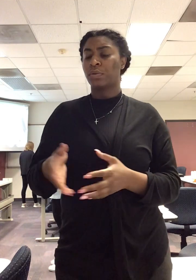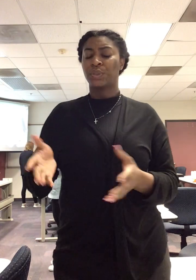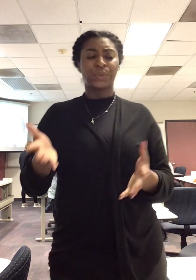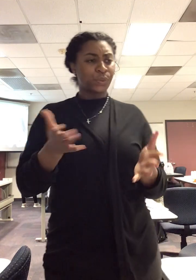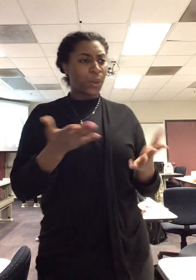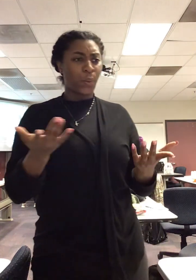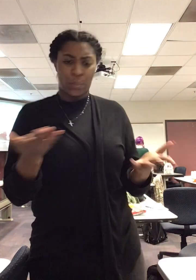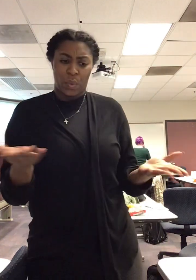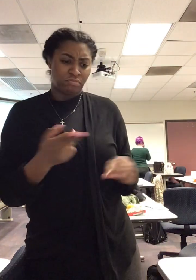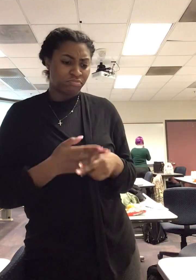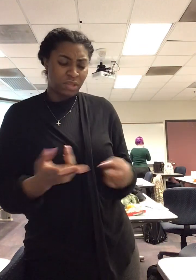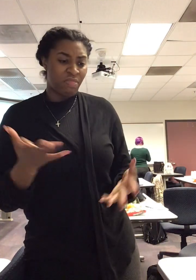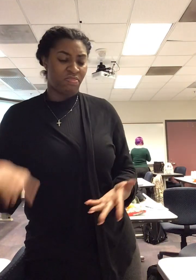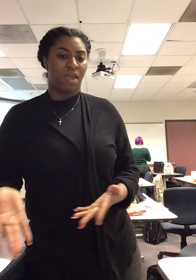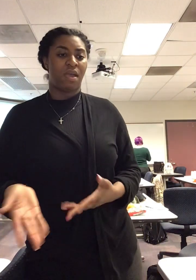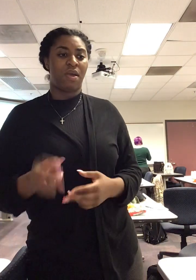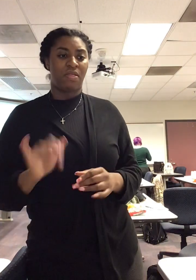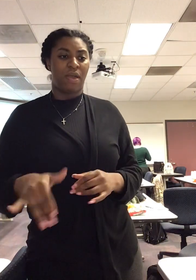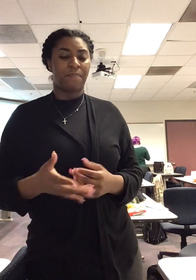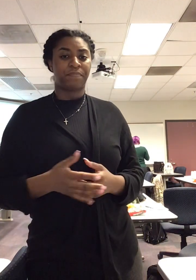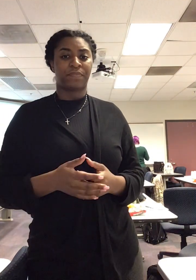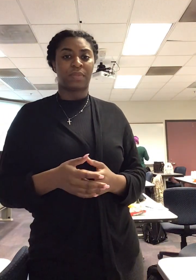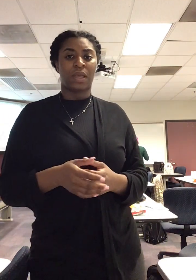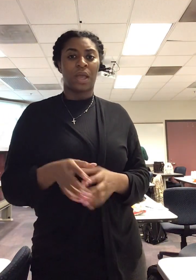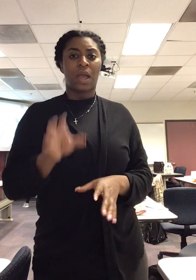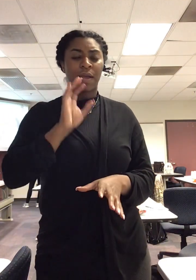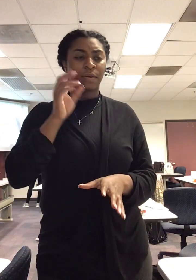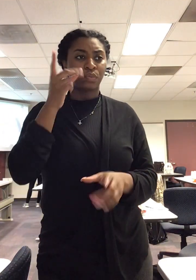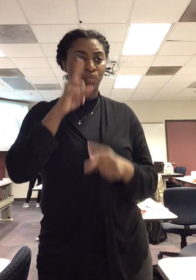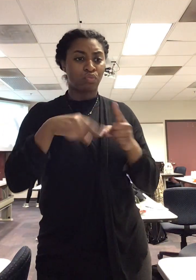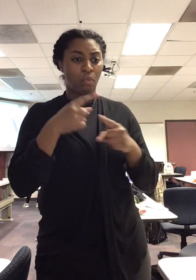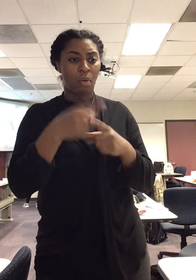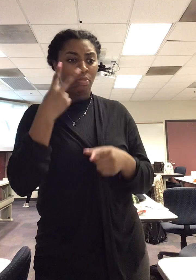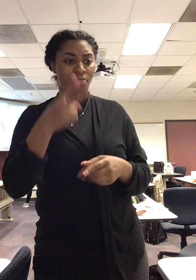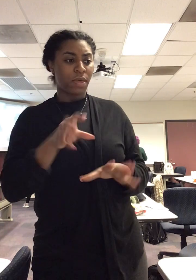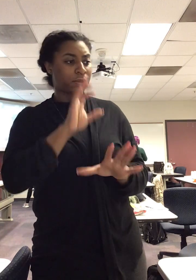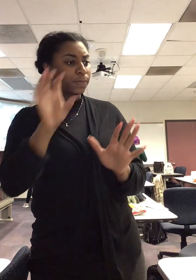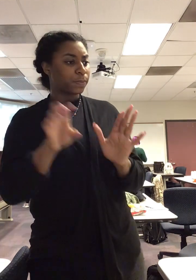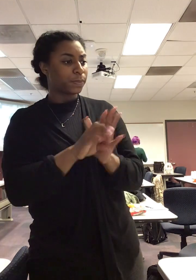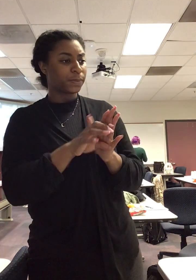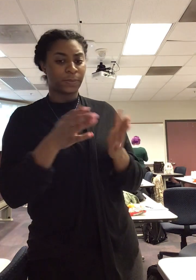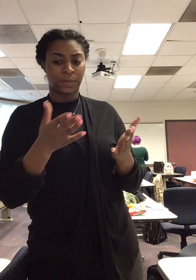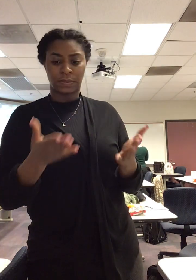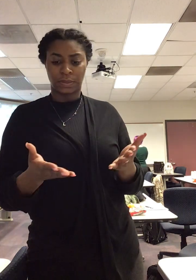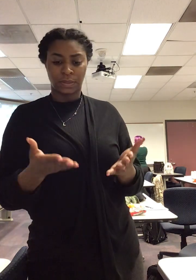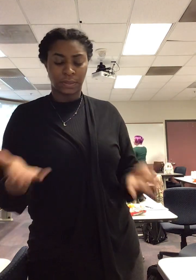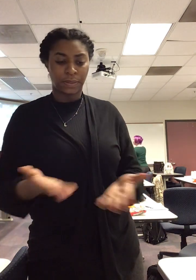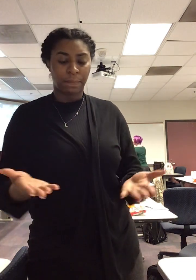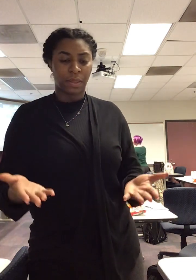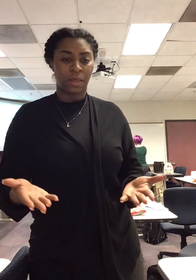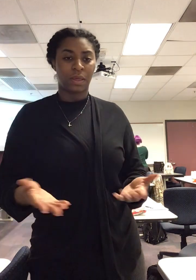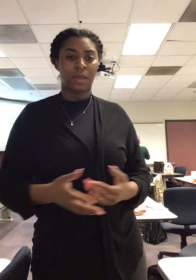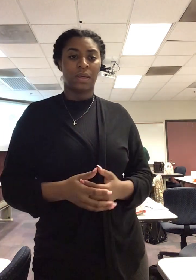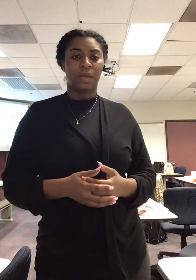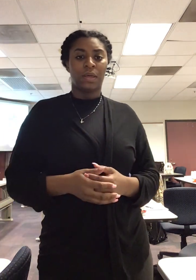an event, it could be what could it be called? A secondary source. Well, no, it's a primary source because it's the